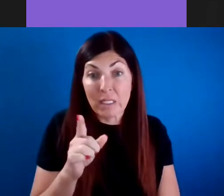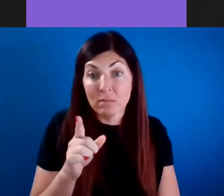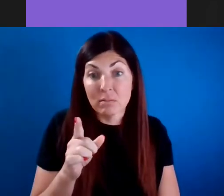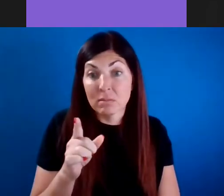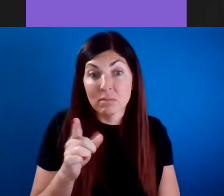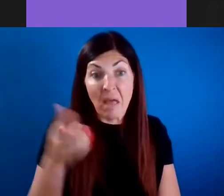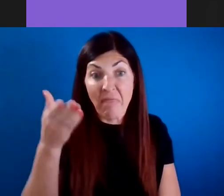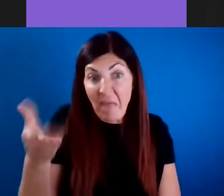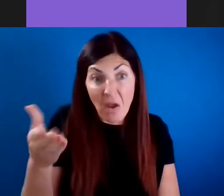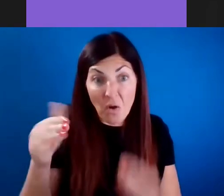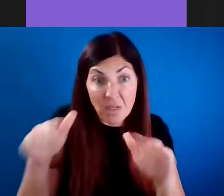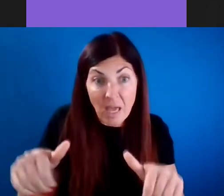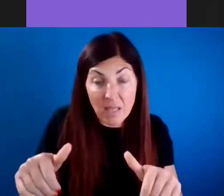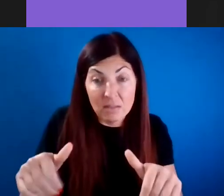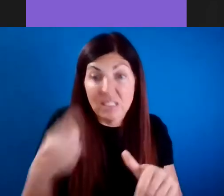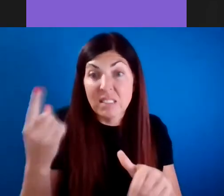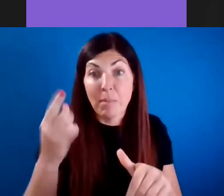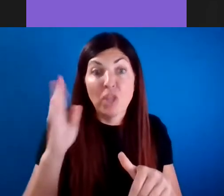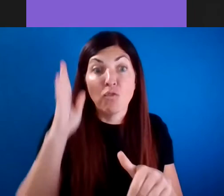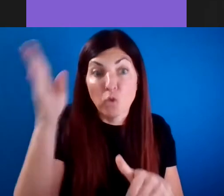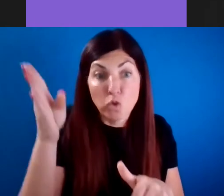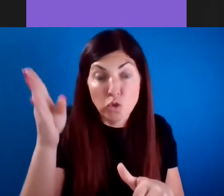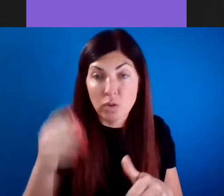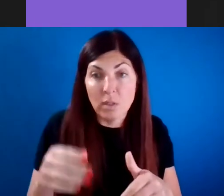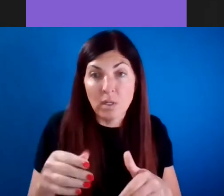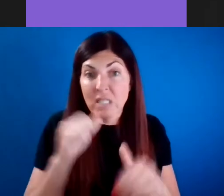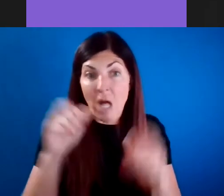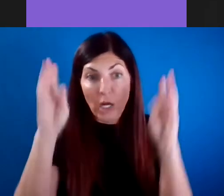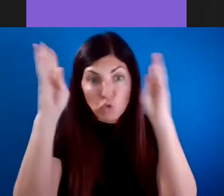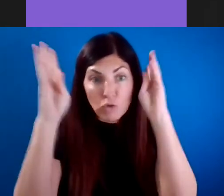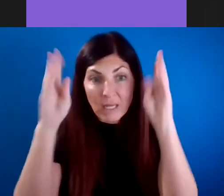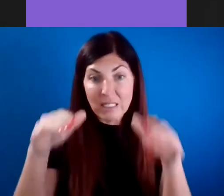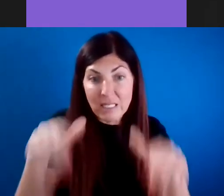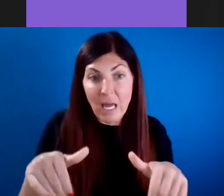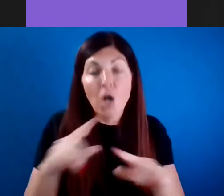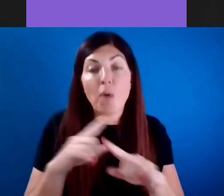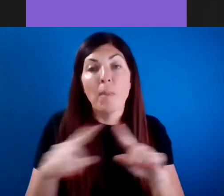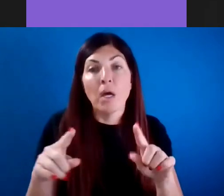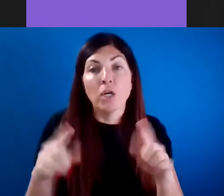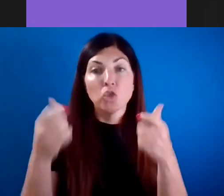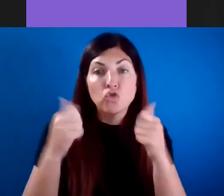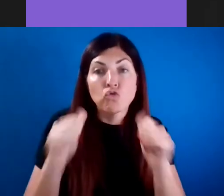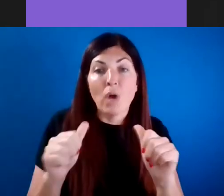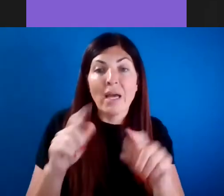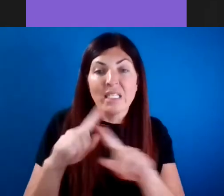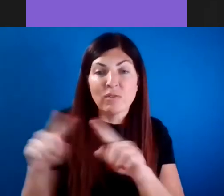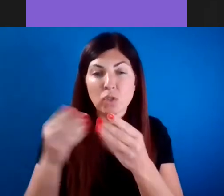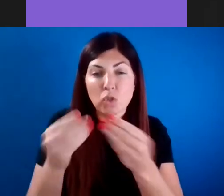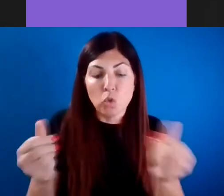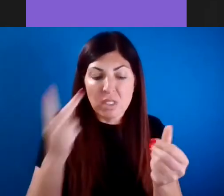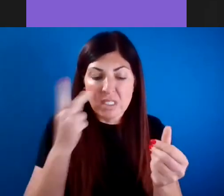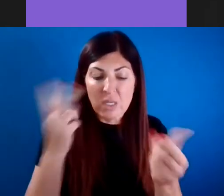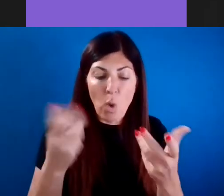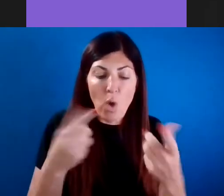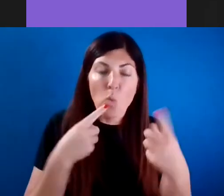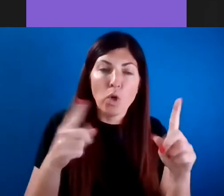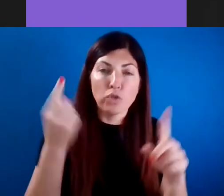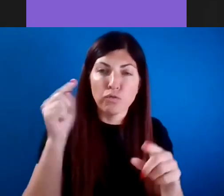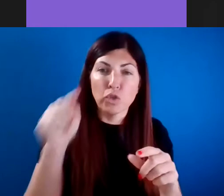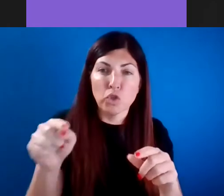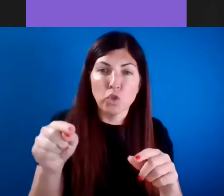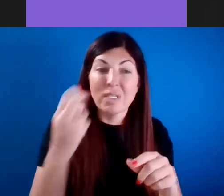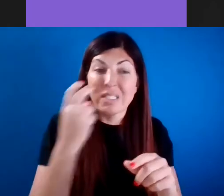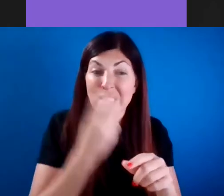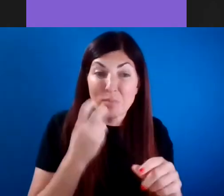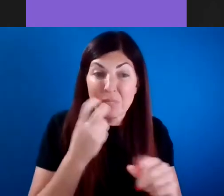again in the future. But I definitely recommend trying different solutions and seeing what works for you. Speech to text